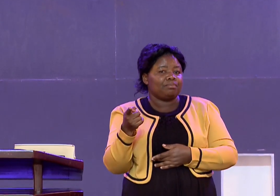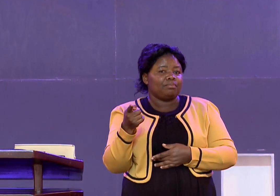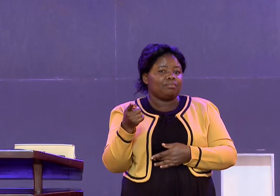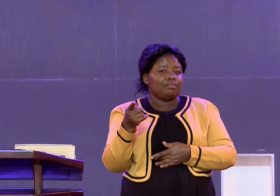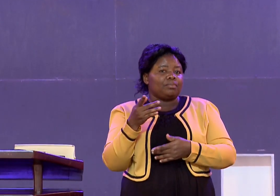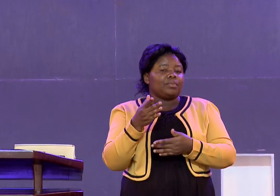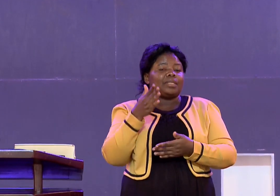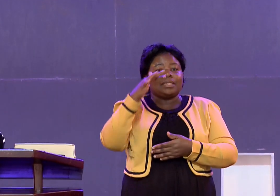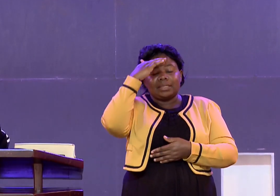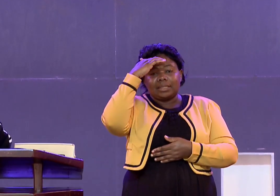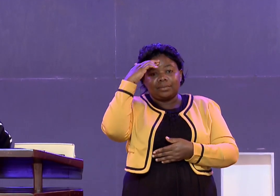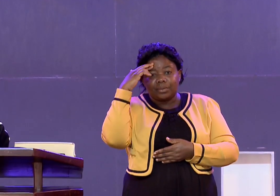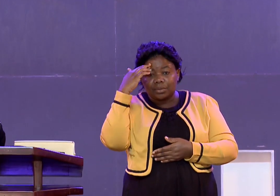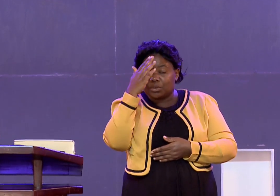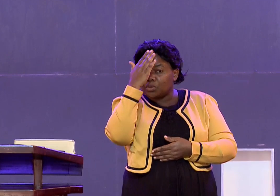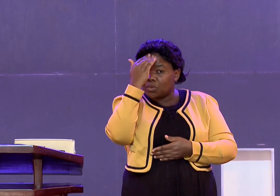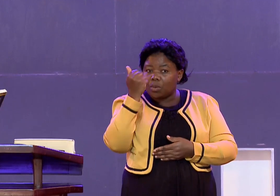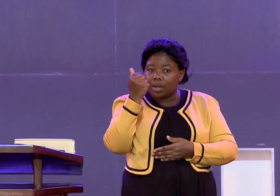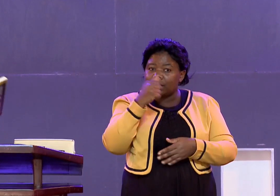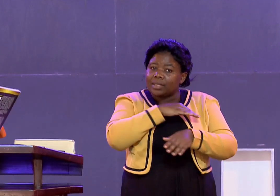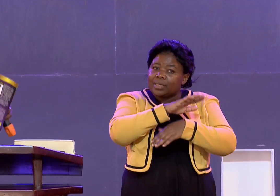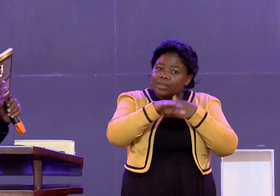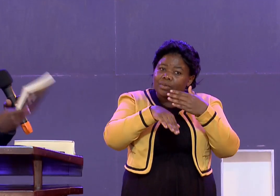There is a reason why.